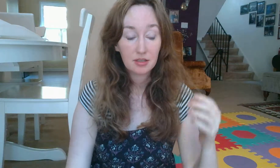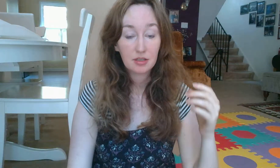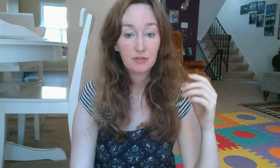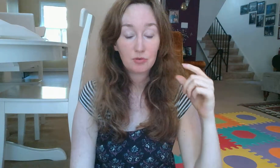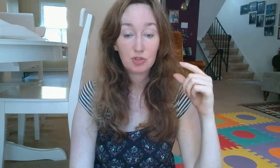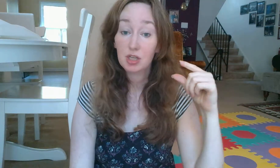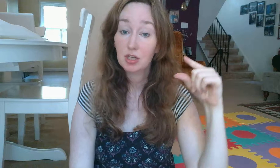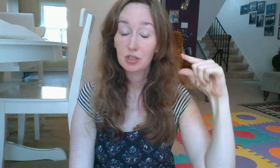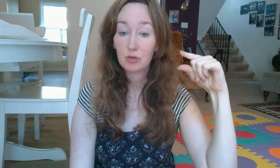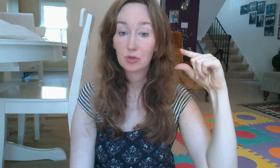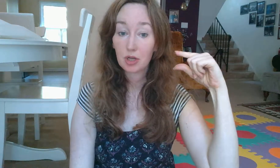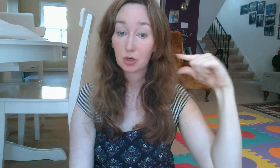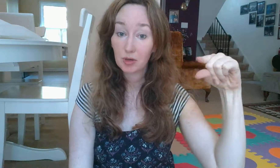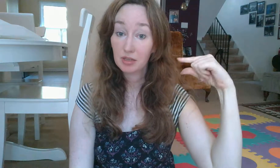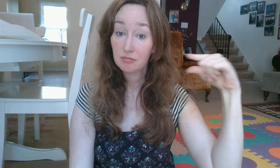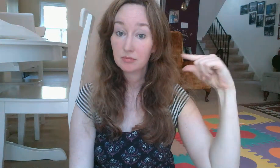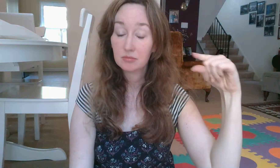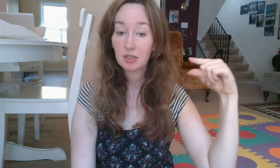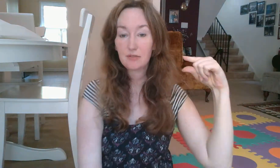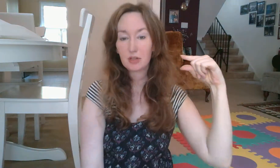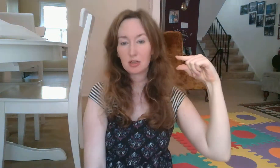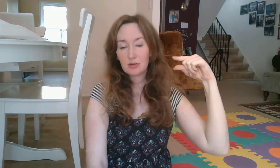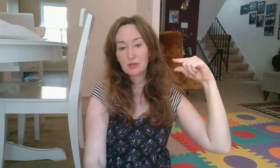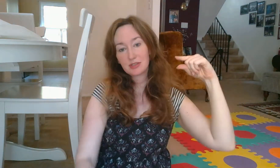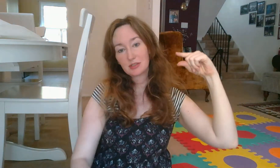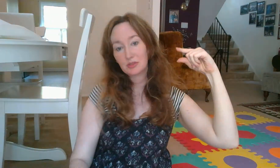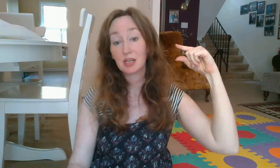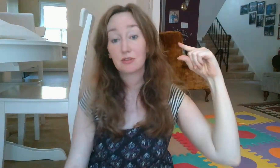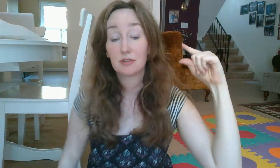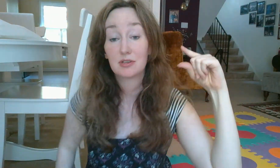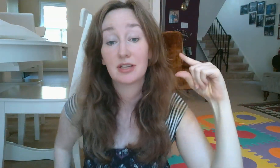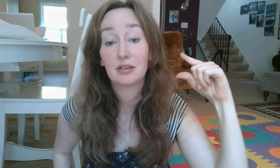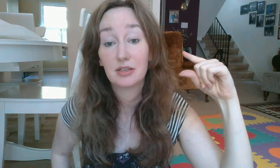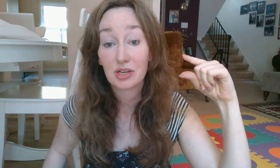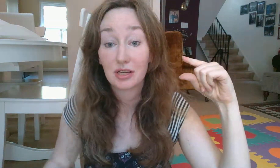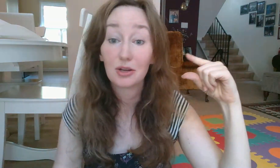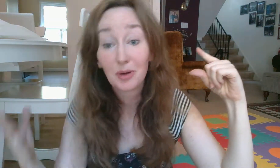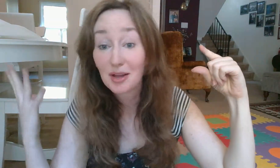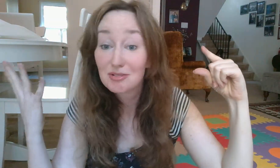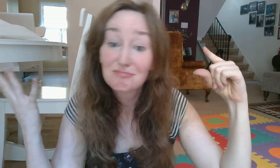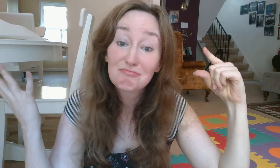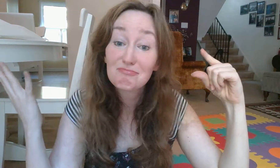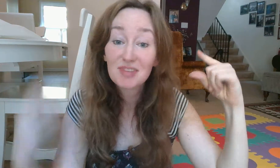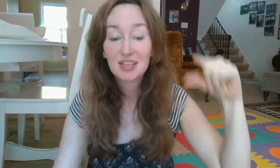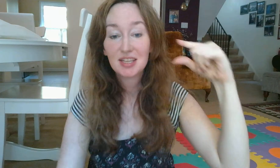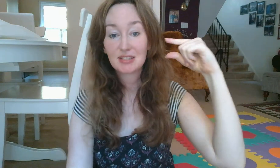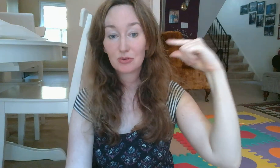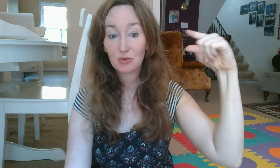If you know G, you know the color green. A lot of the colors are just you take the first letter and you shake it all around. So